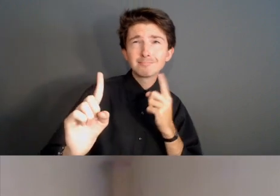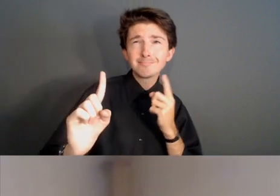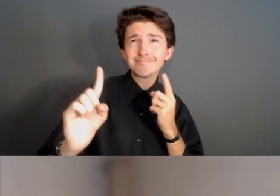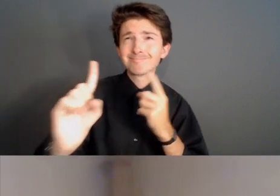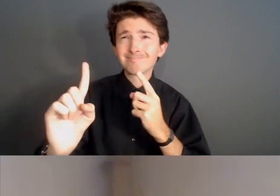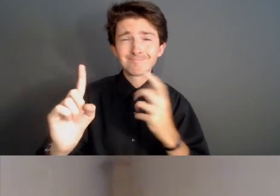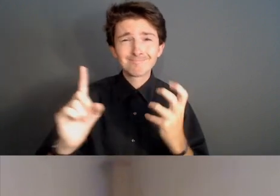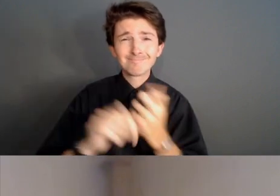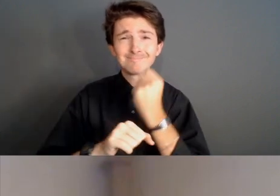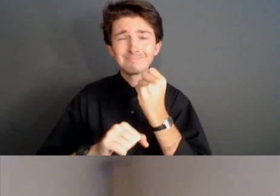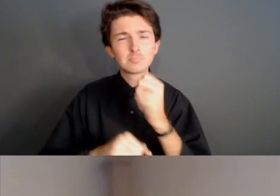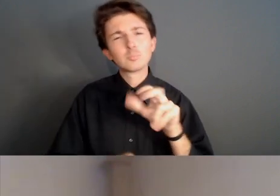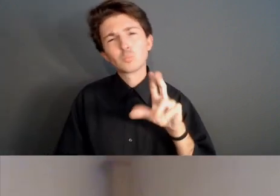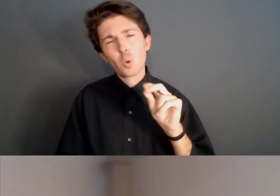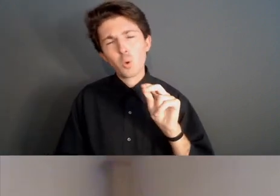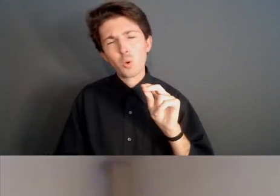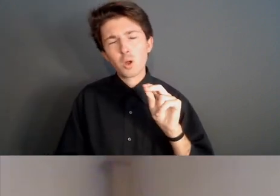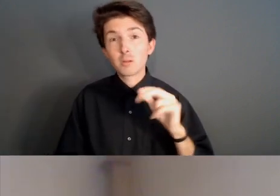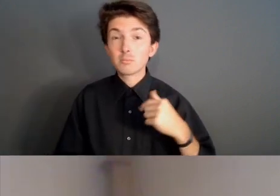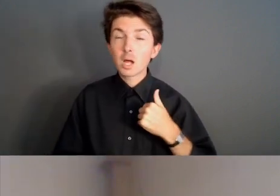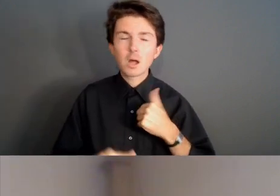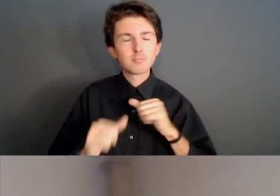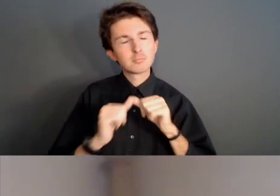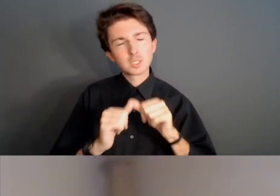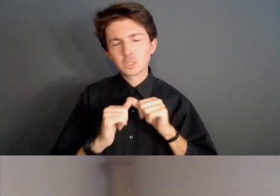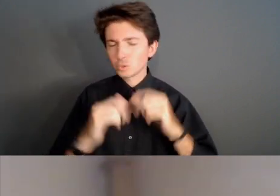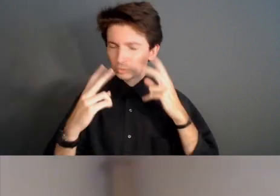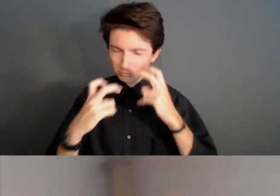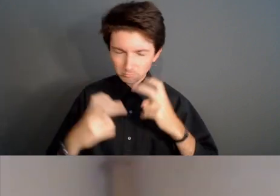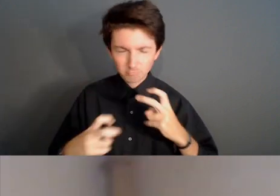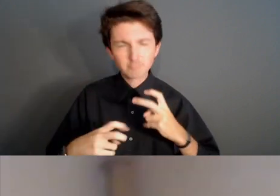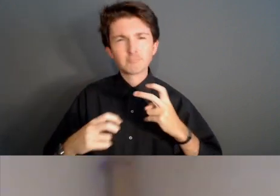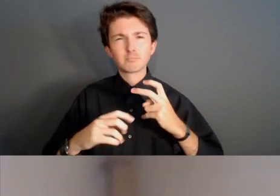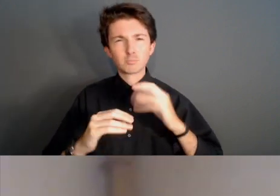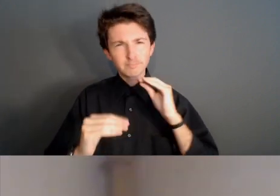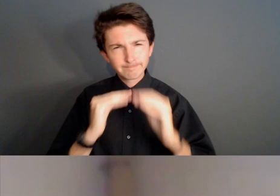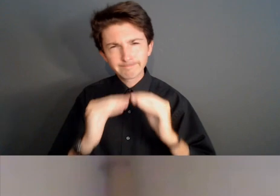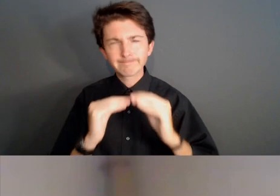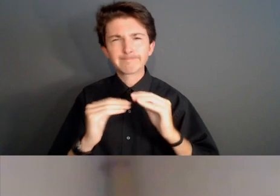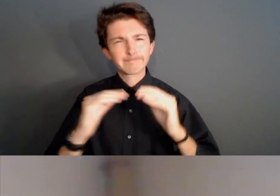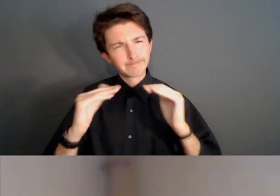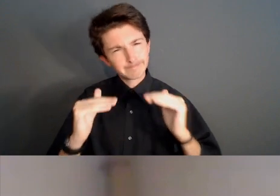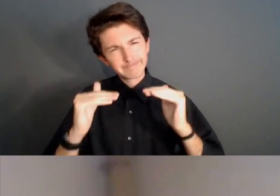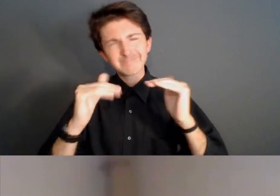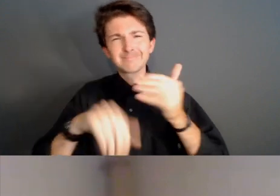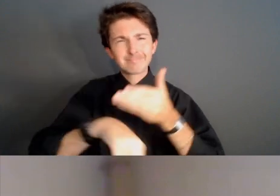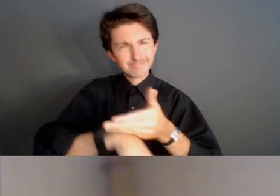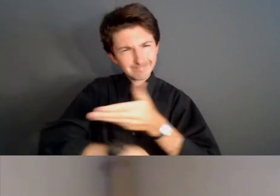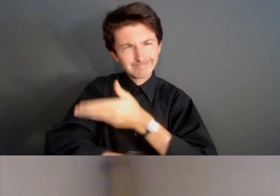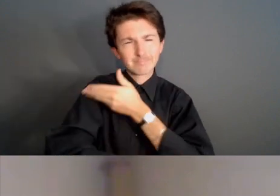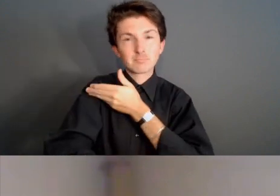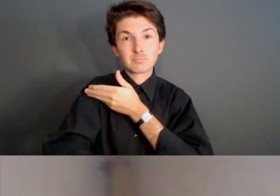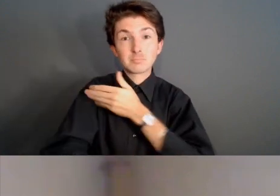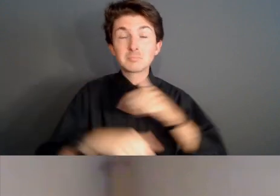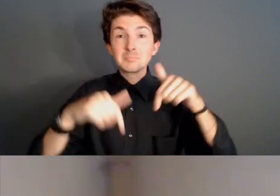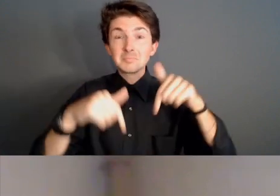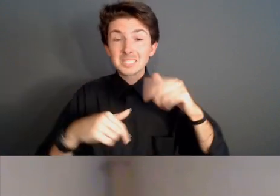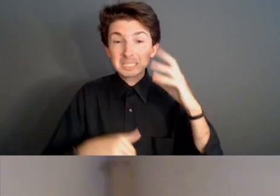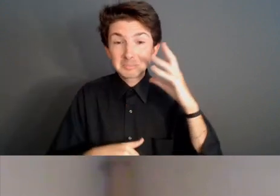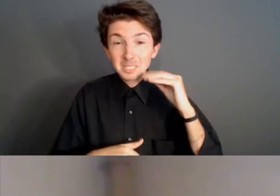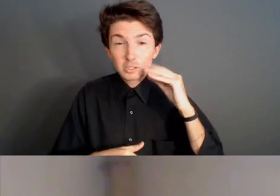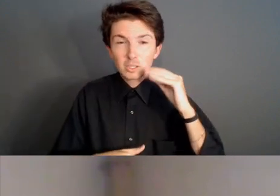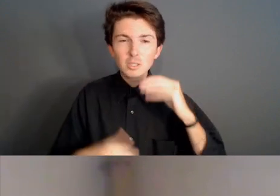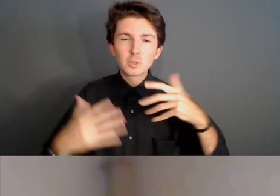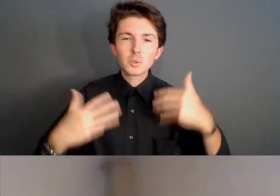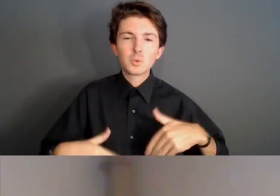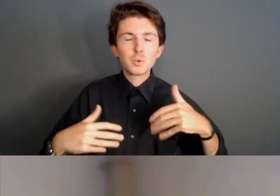to my heart and something that I will continue to work on. The RespectAbility Apprenticeship was an amazing experience, and it taught me so much about